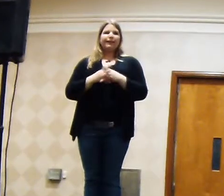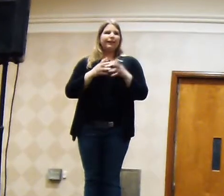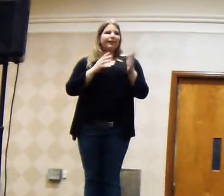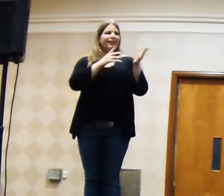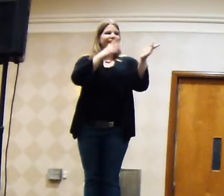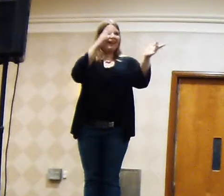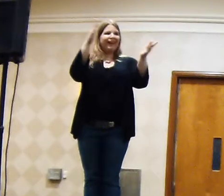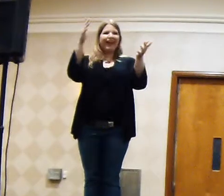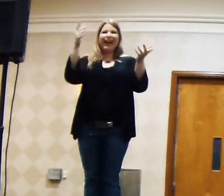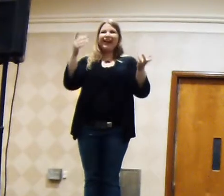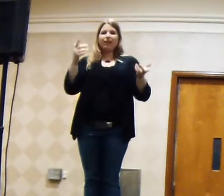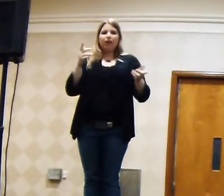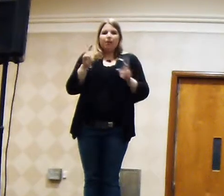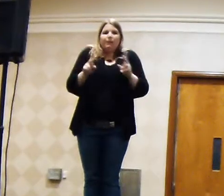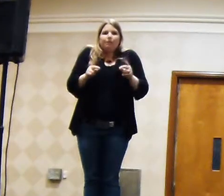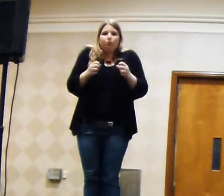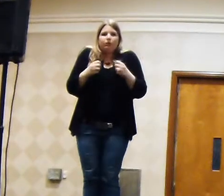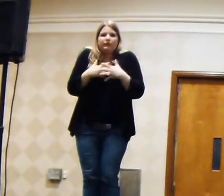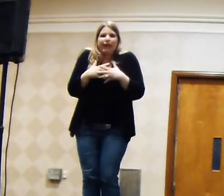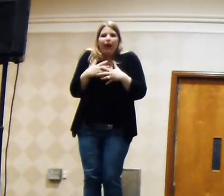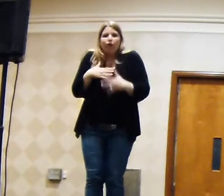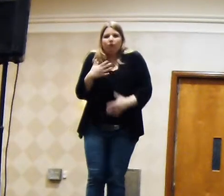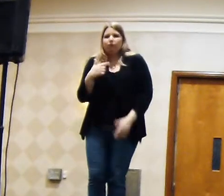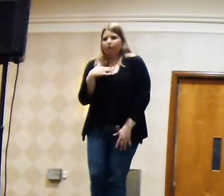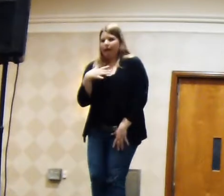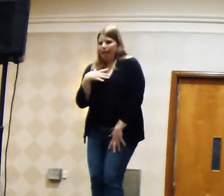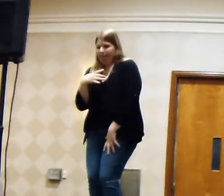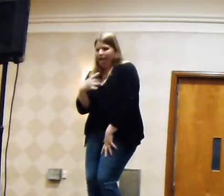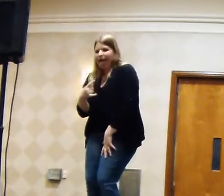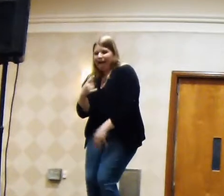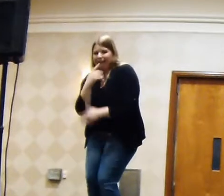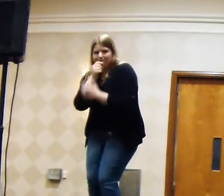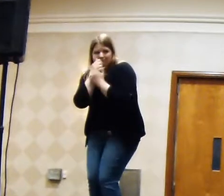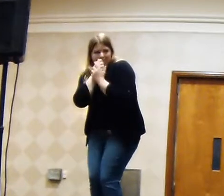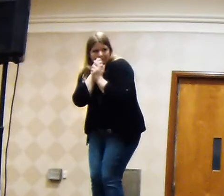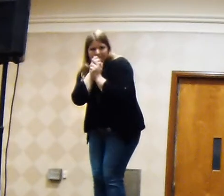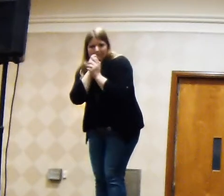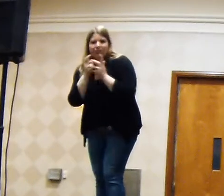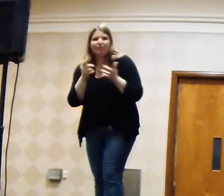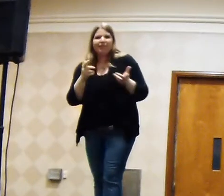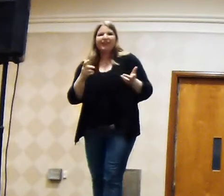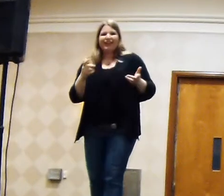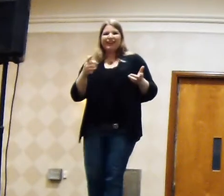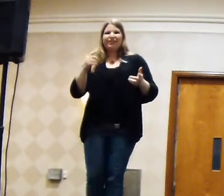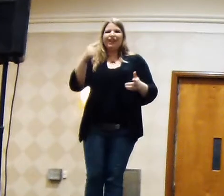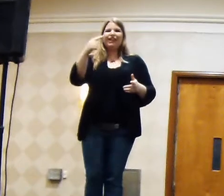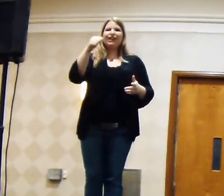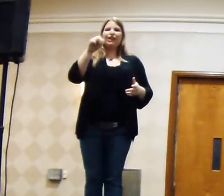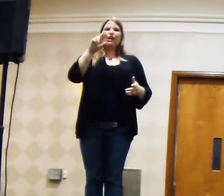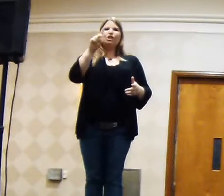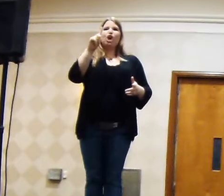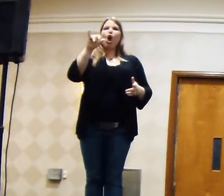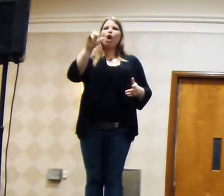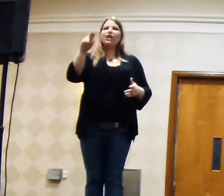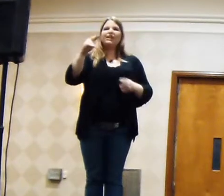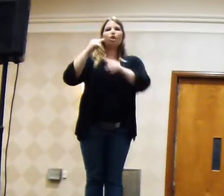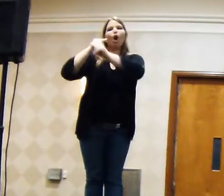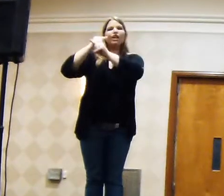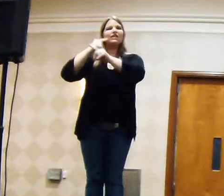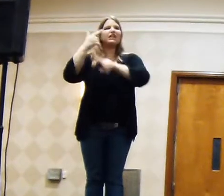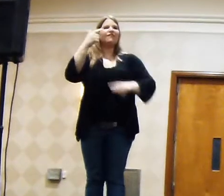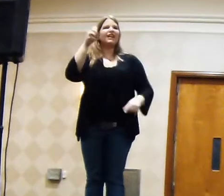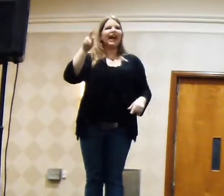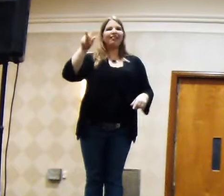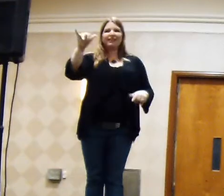Yeah. I mean, everybody was so scared. For some reason, I think when they put him in Guardians of the Galaxy, everybody got, like, not scared